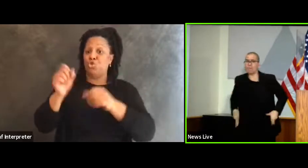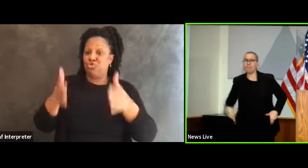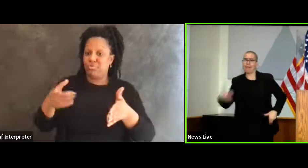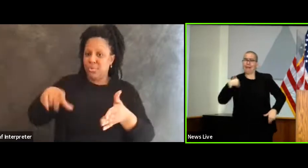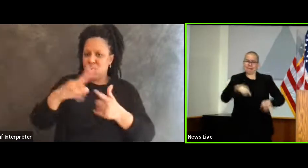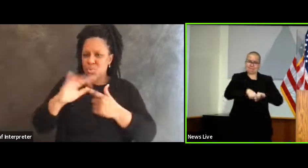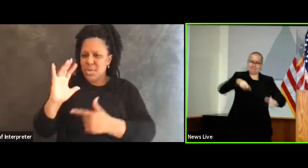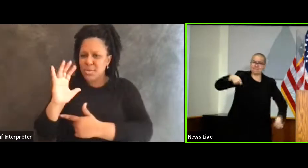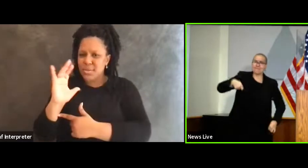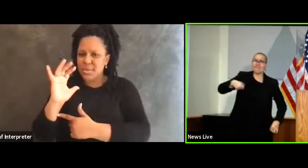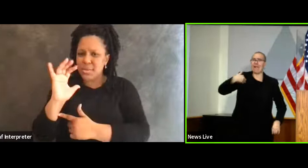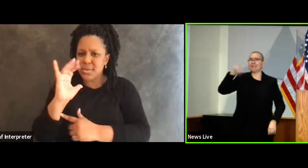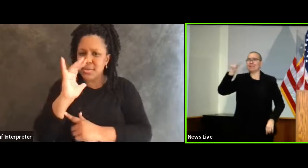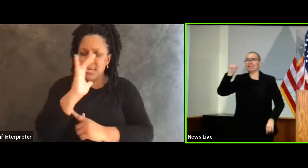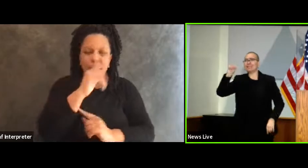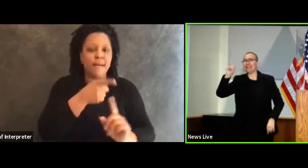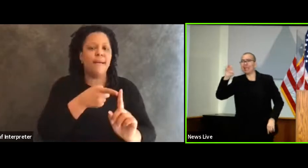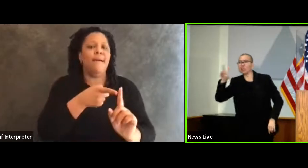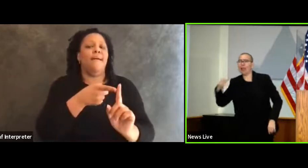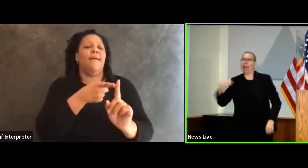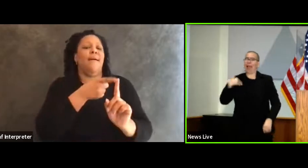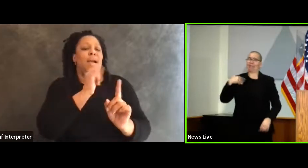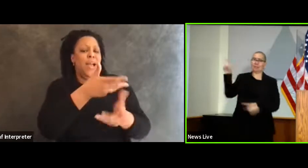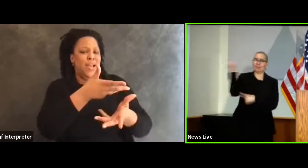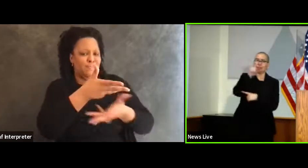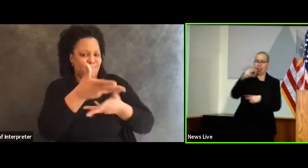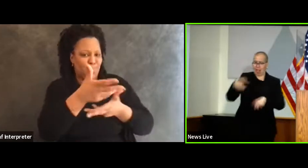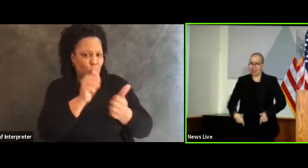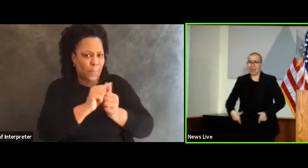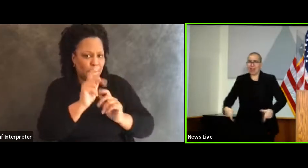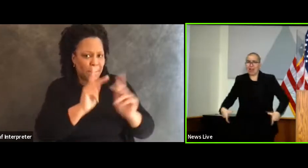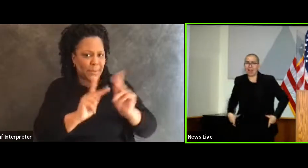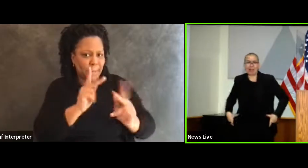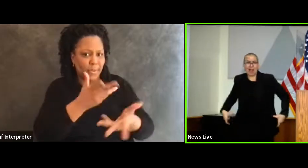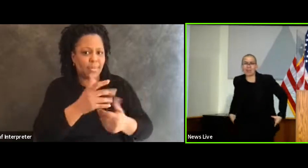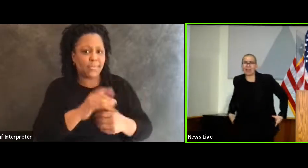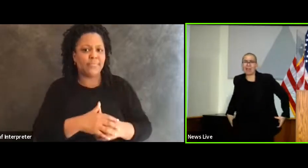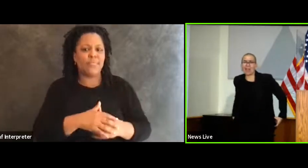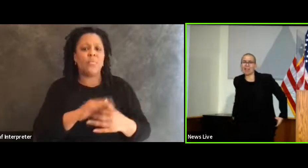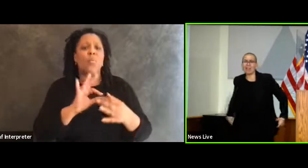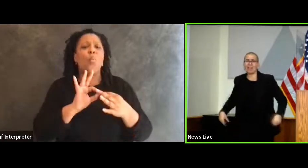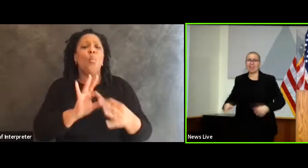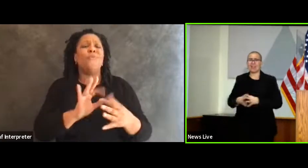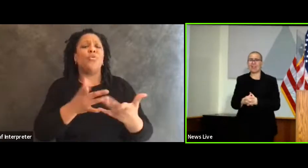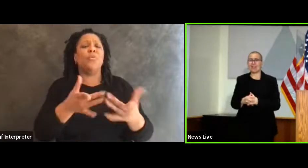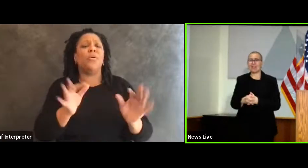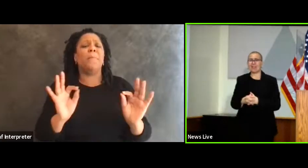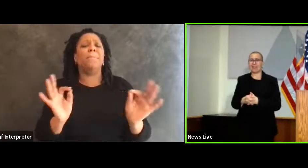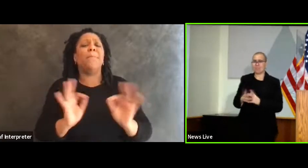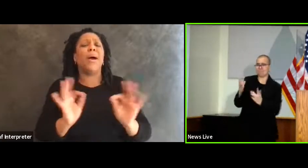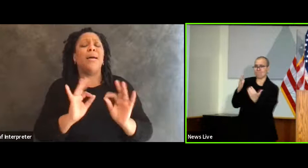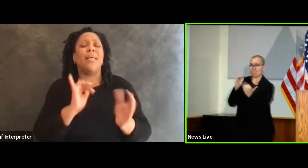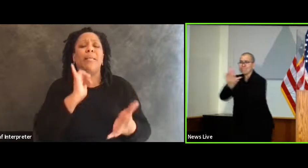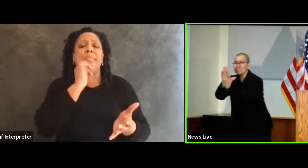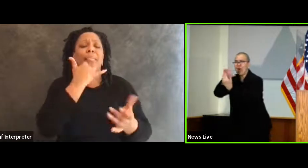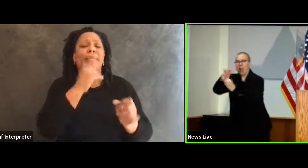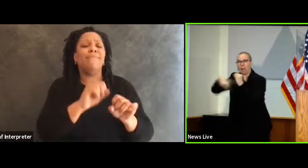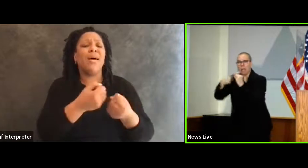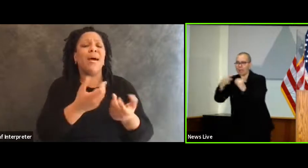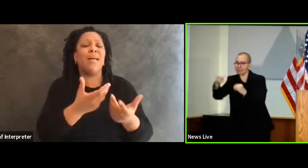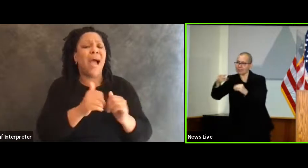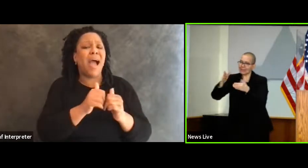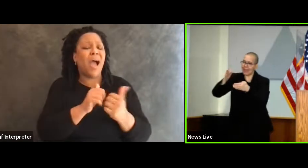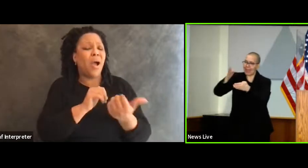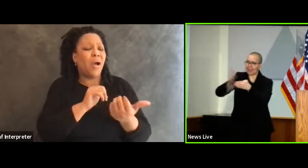to interact with citizens over administrative potential violations. I think the answer in